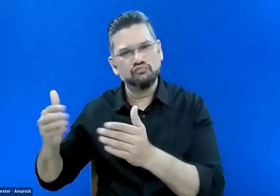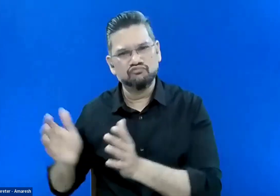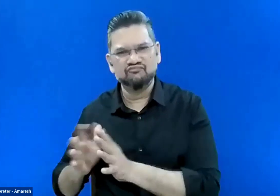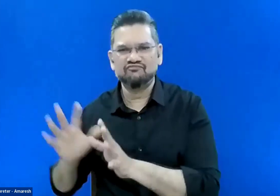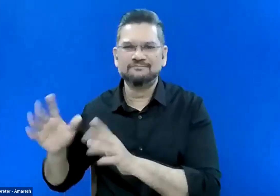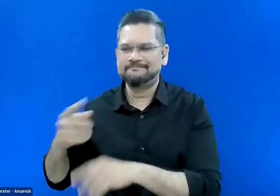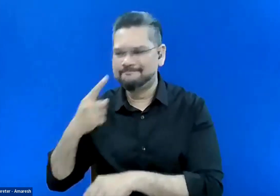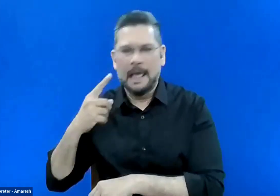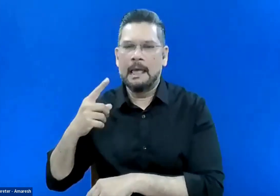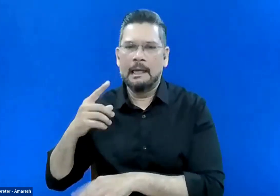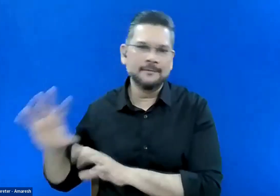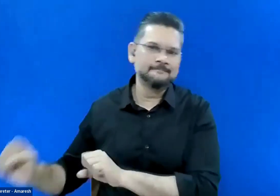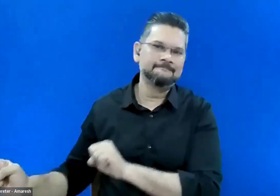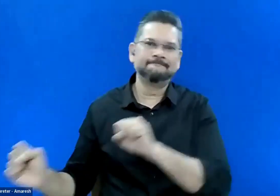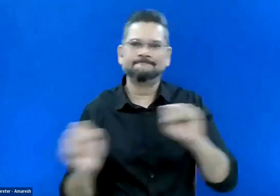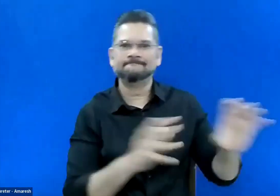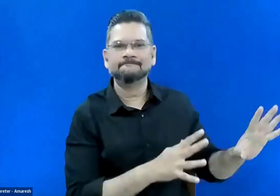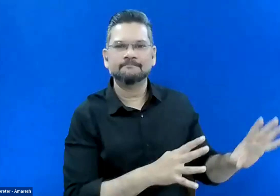feel that this person,